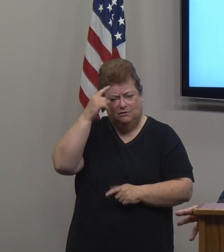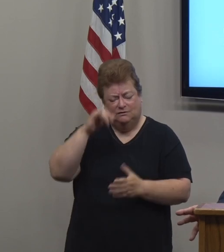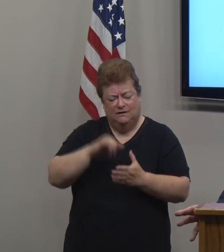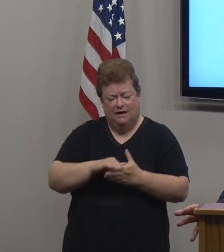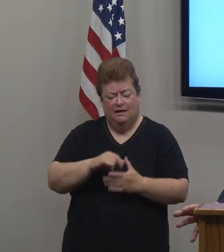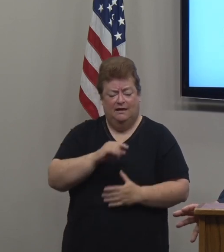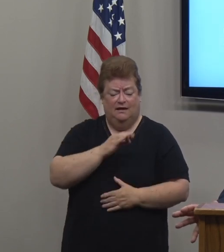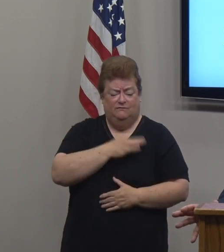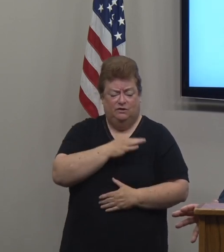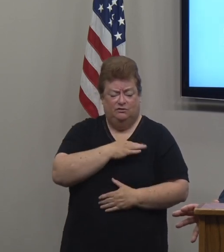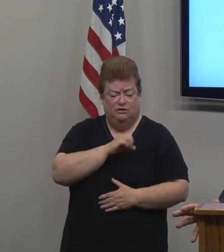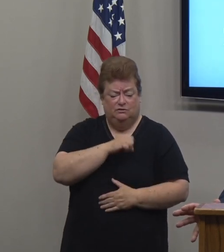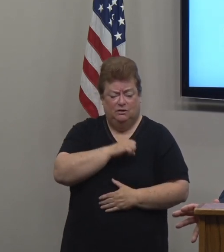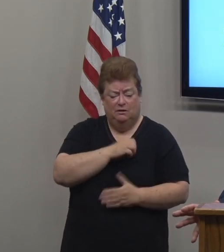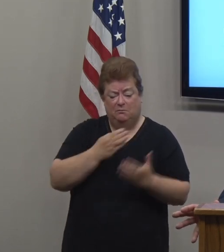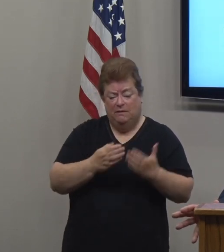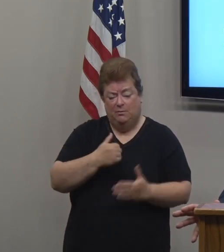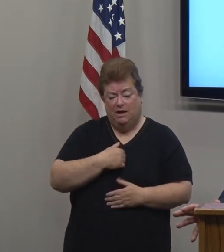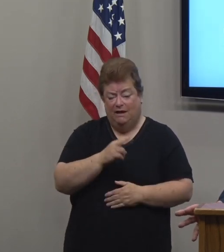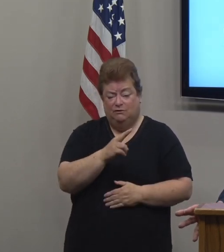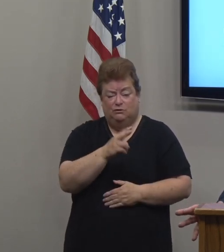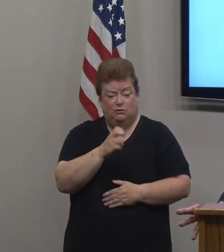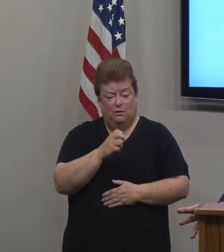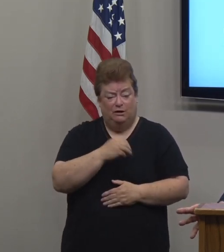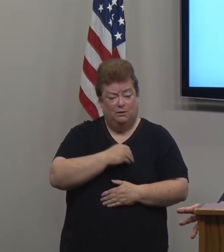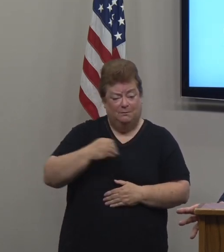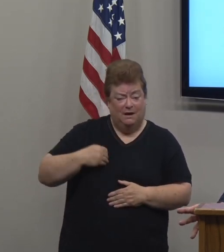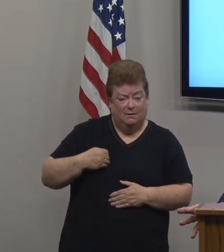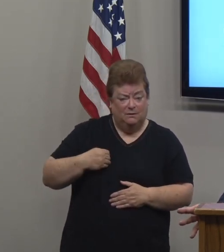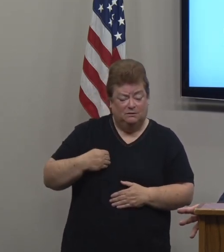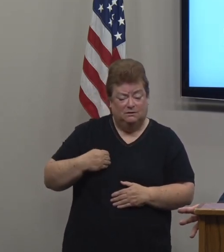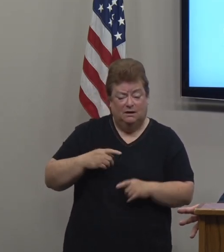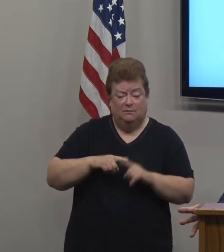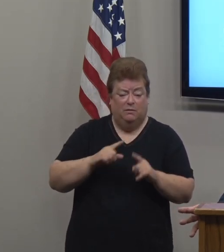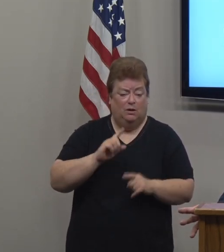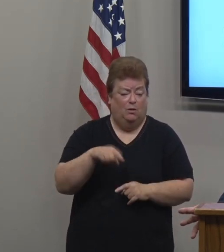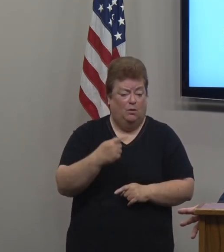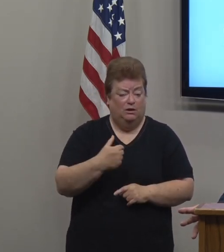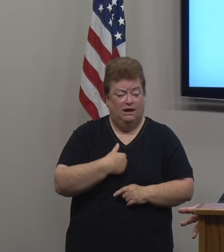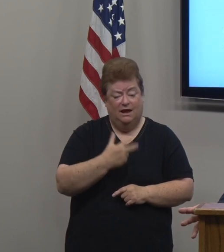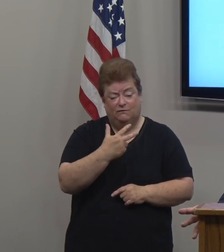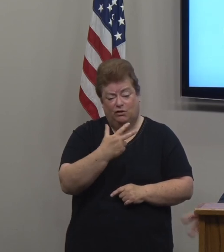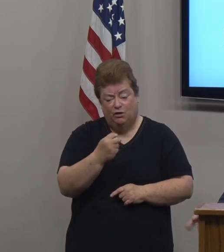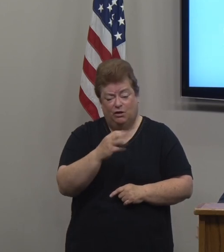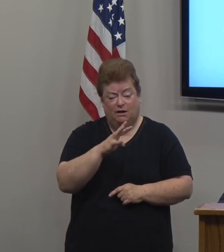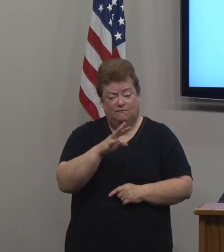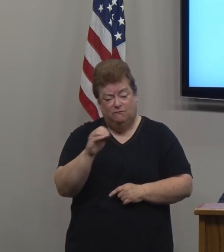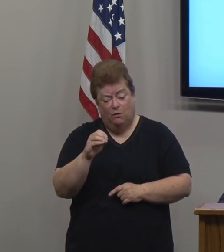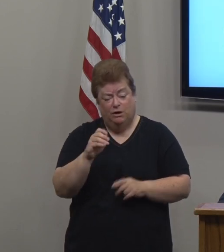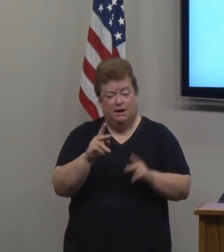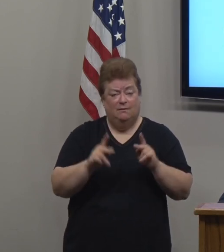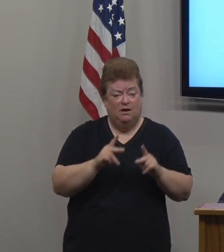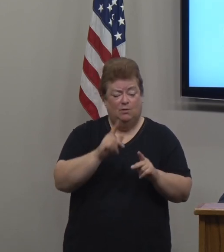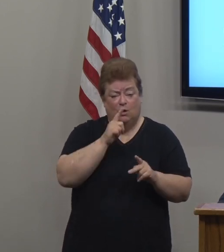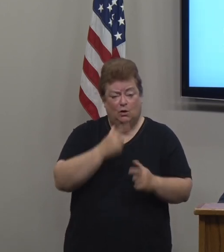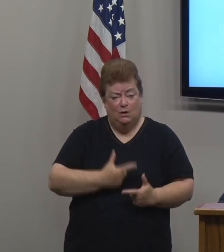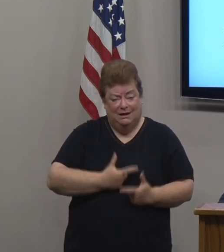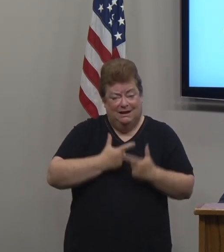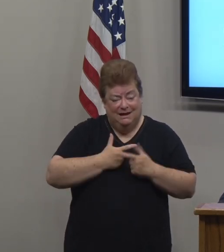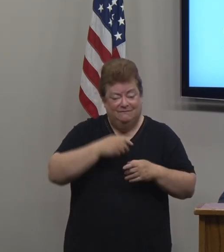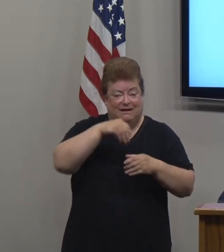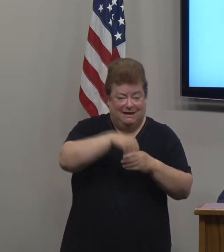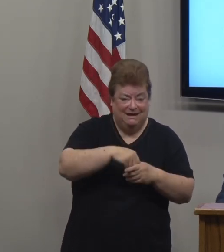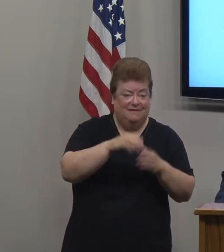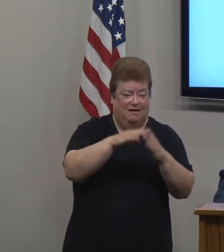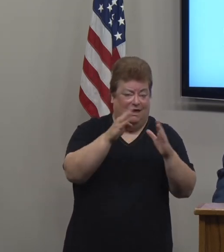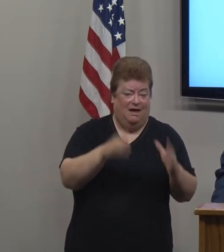Greek organization may have 200 members, but may only have 30 or 40 members who live in their house on